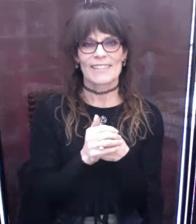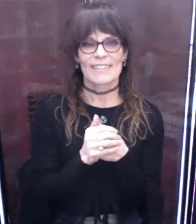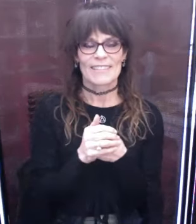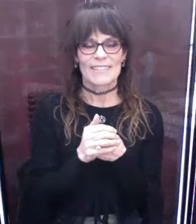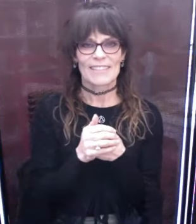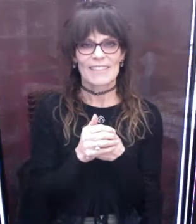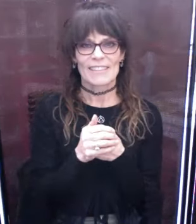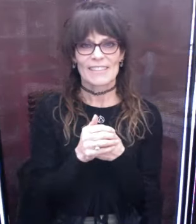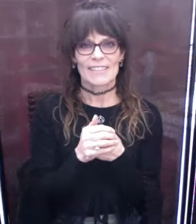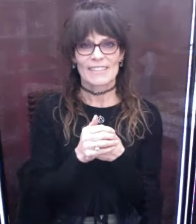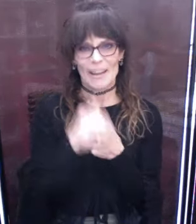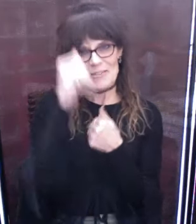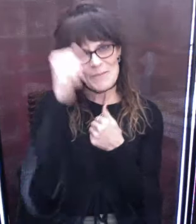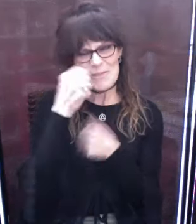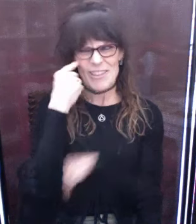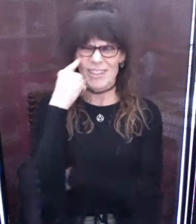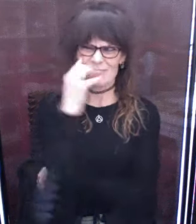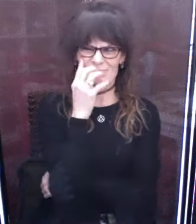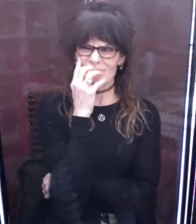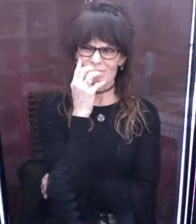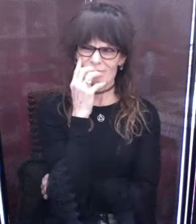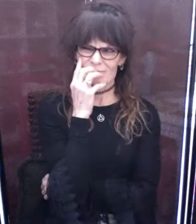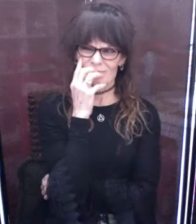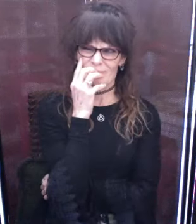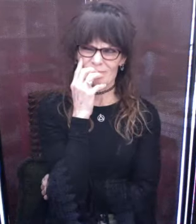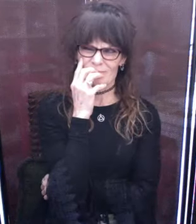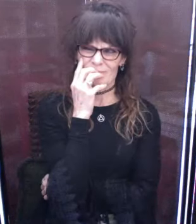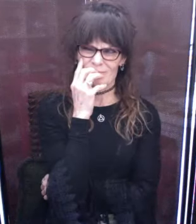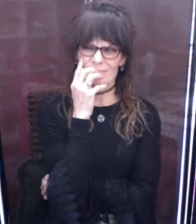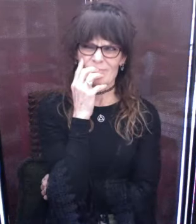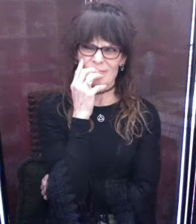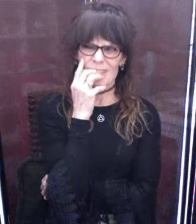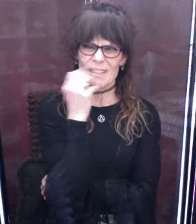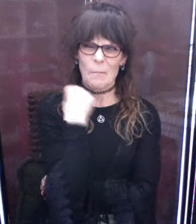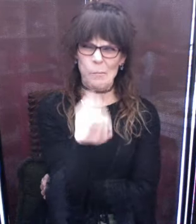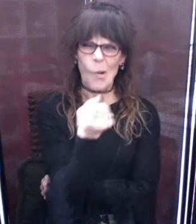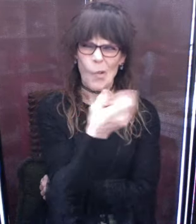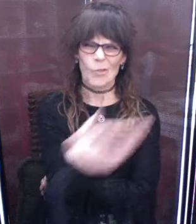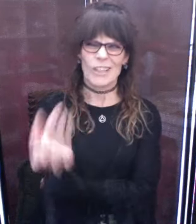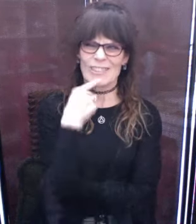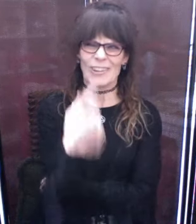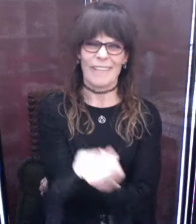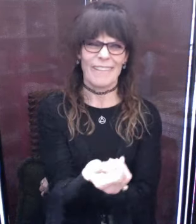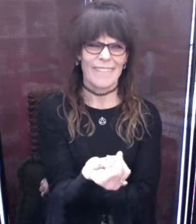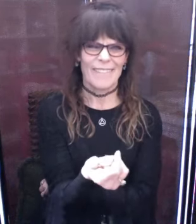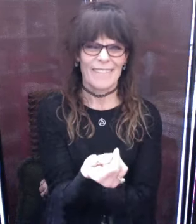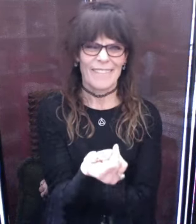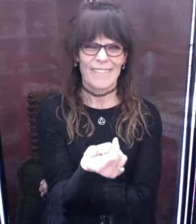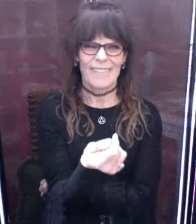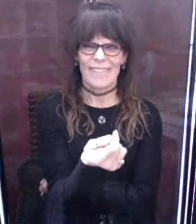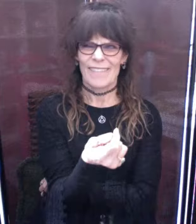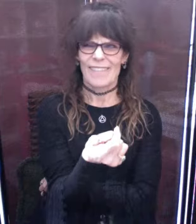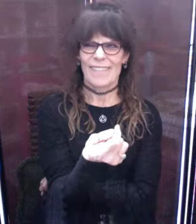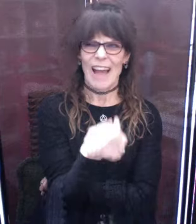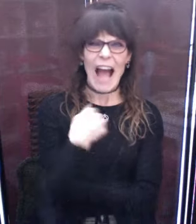And I remember thinking, that's a pretty bold thing to say. I stand before you an empowered agent